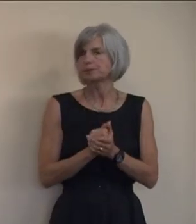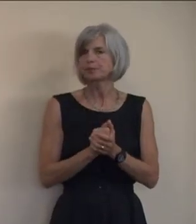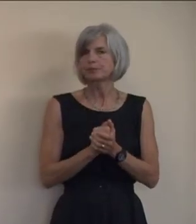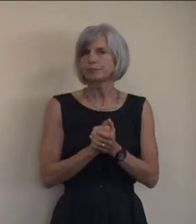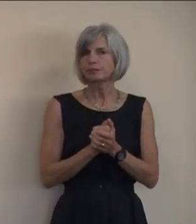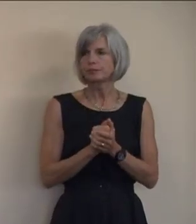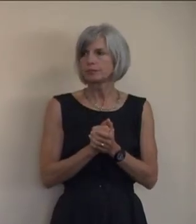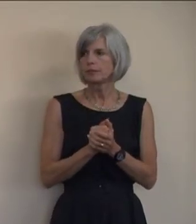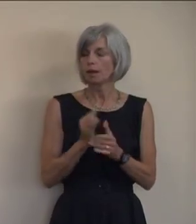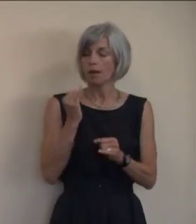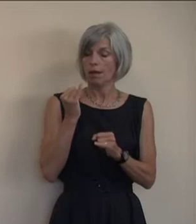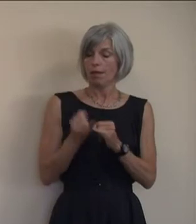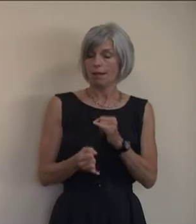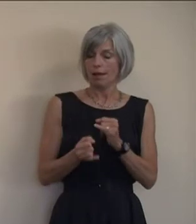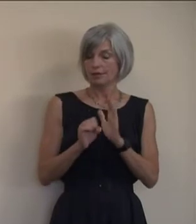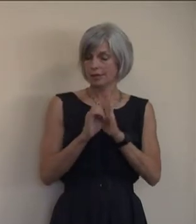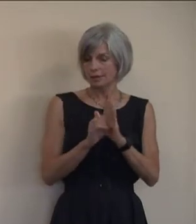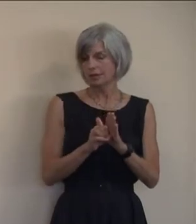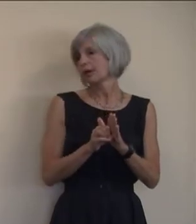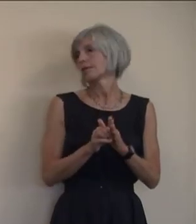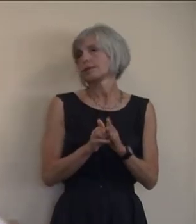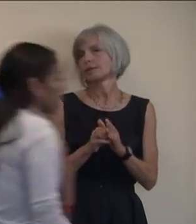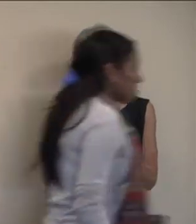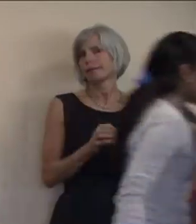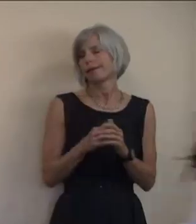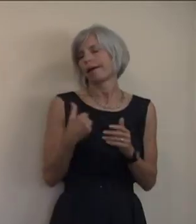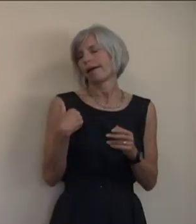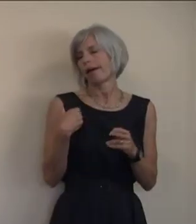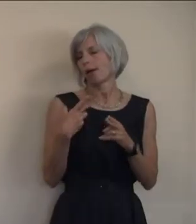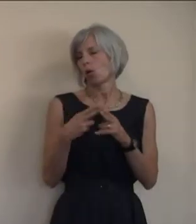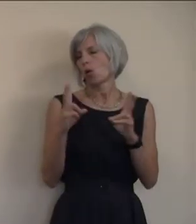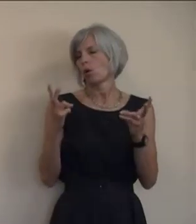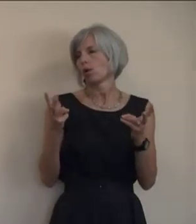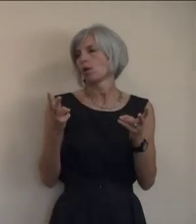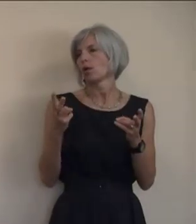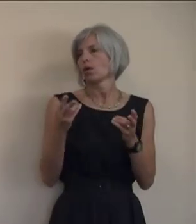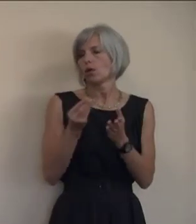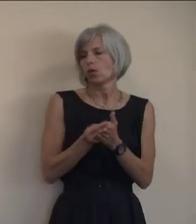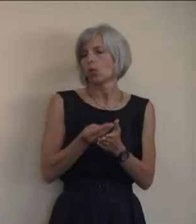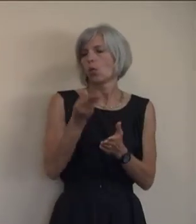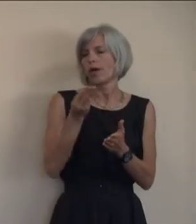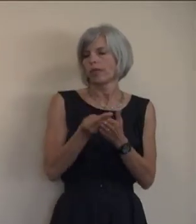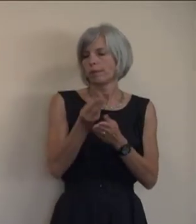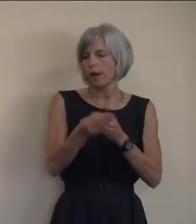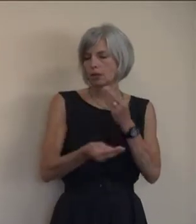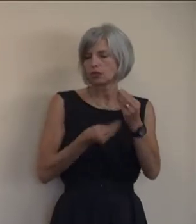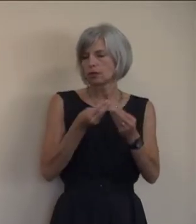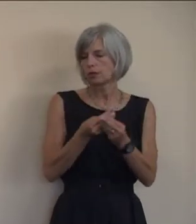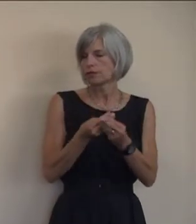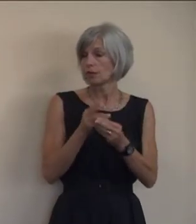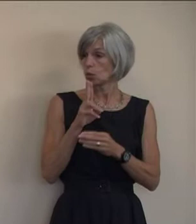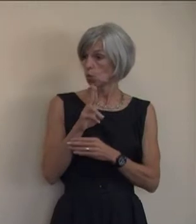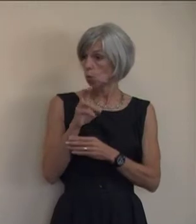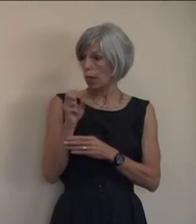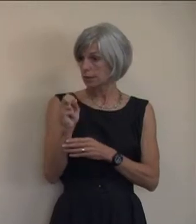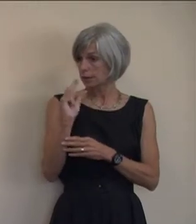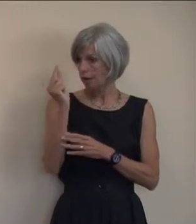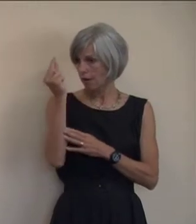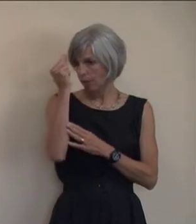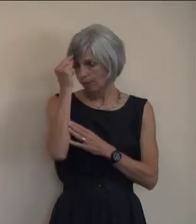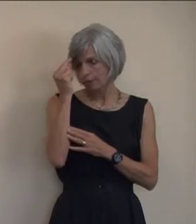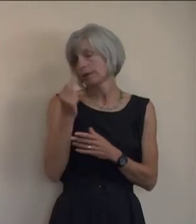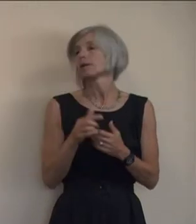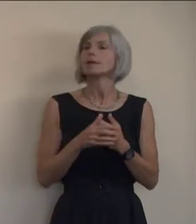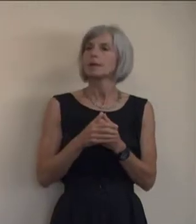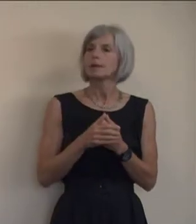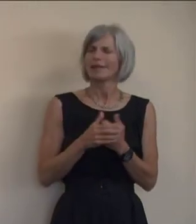the past. What I call the wealth budget of the United States government. Now, in some sense, luckily, we're in the